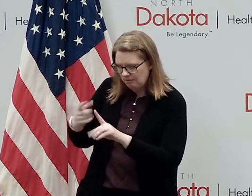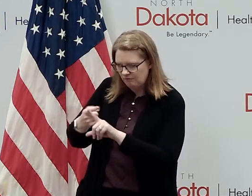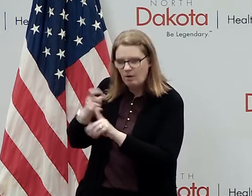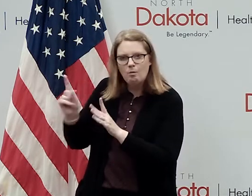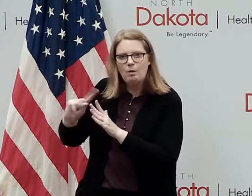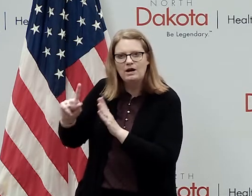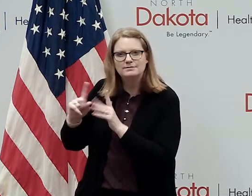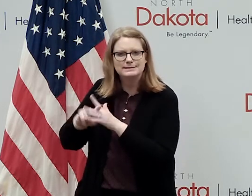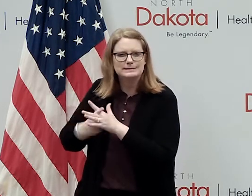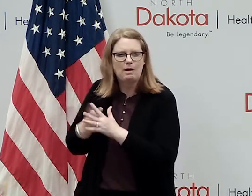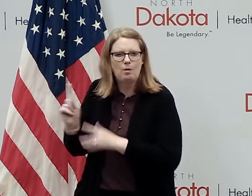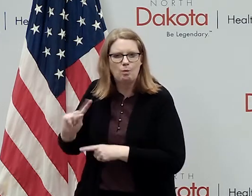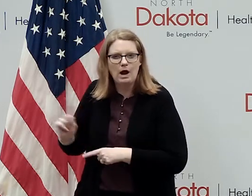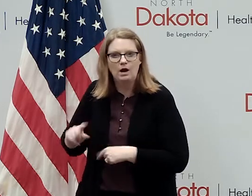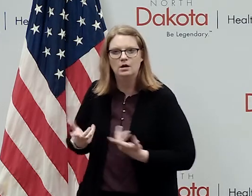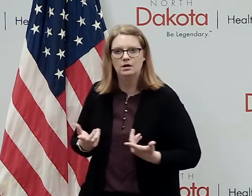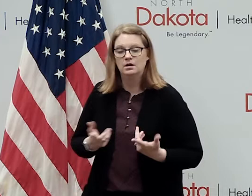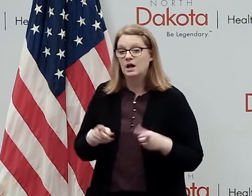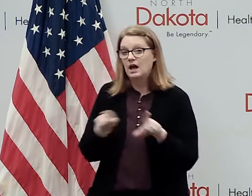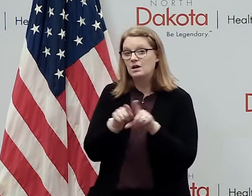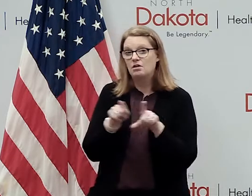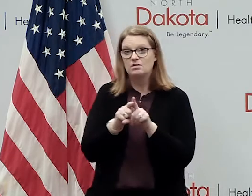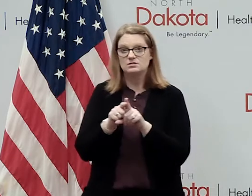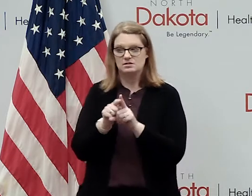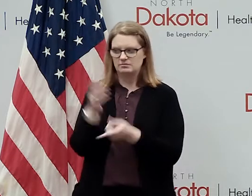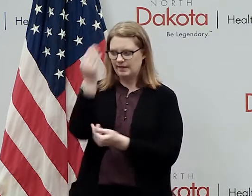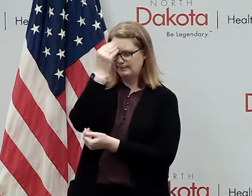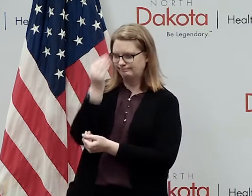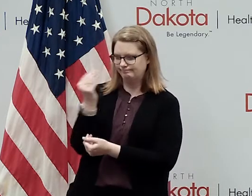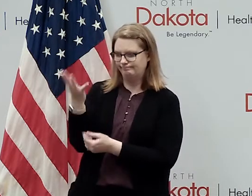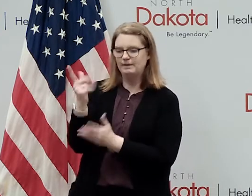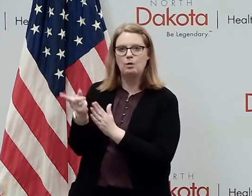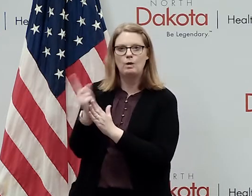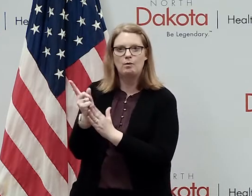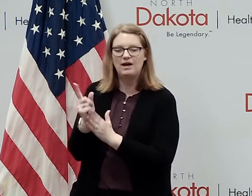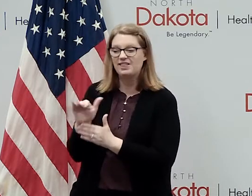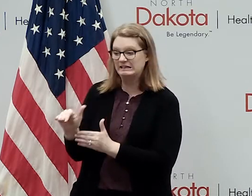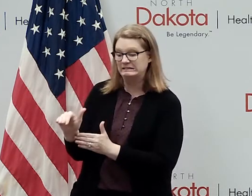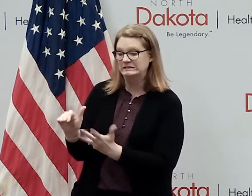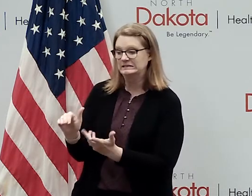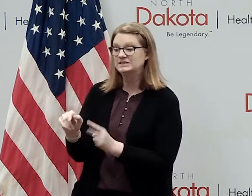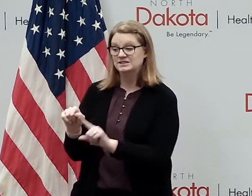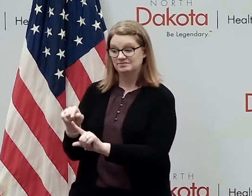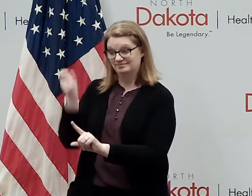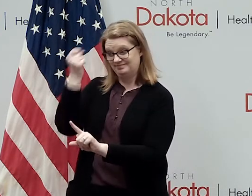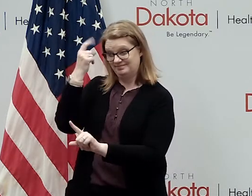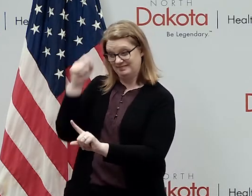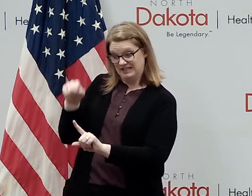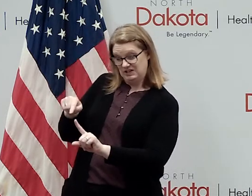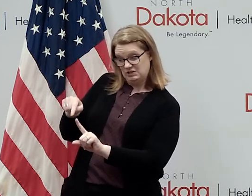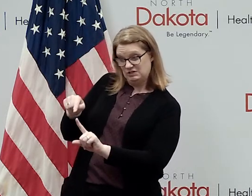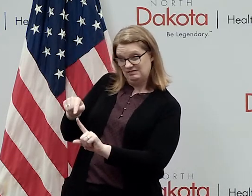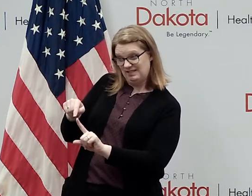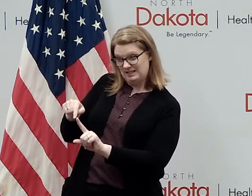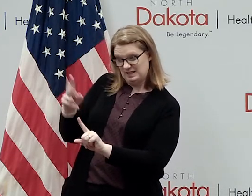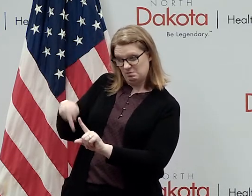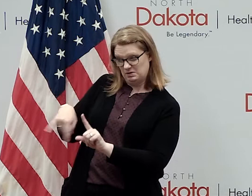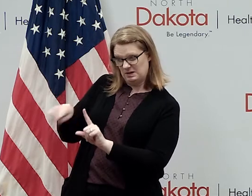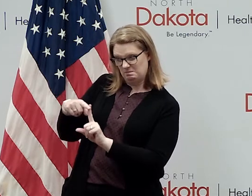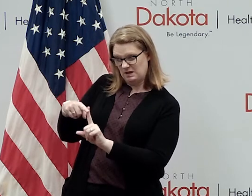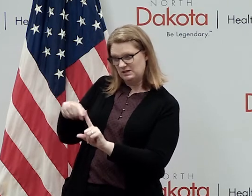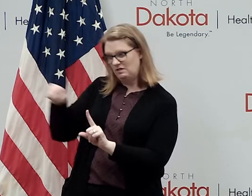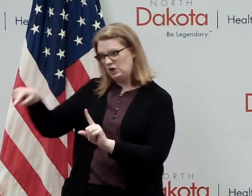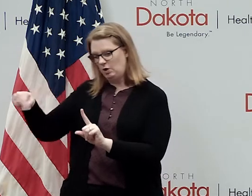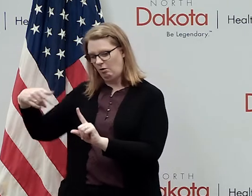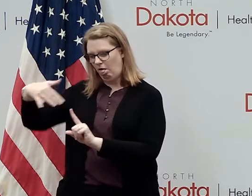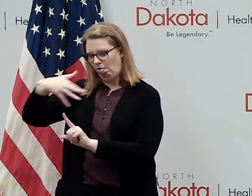us slow the spread when we can notify people that they have been in contact with someone who has tested